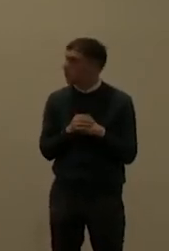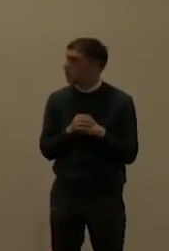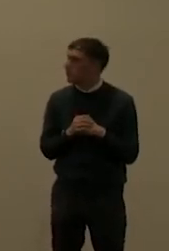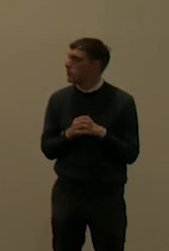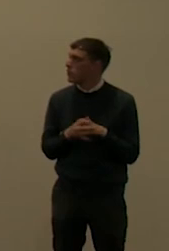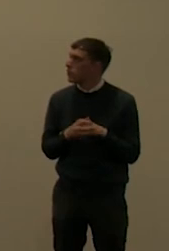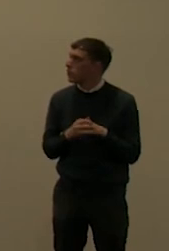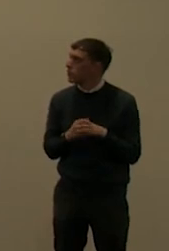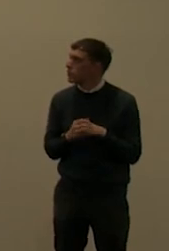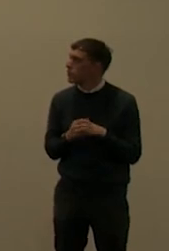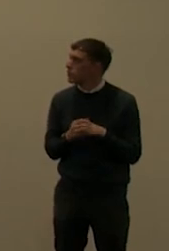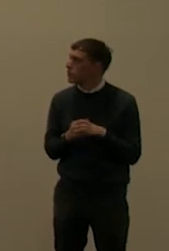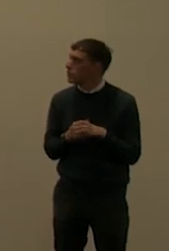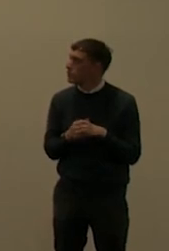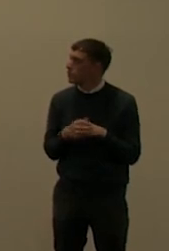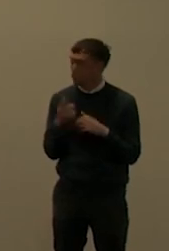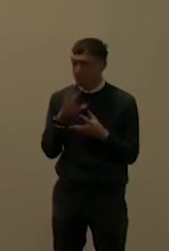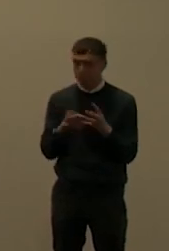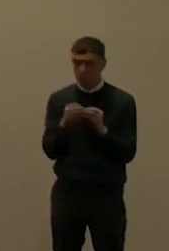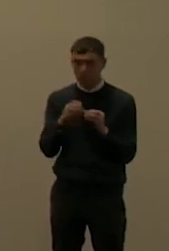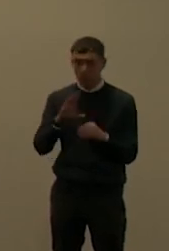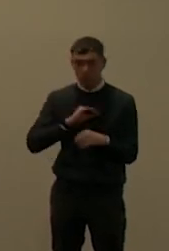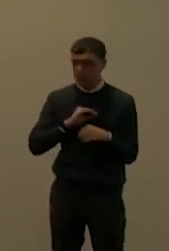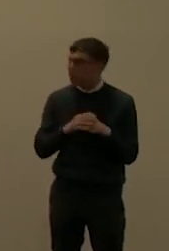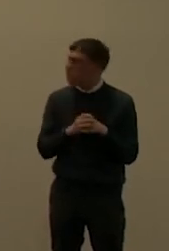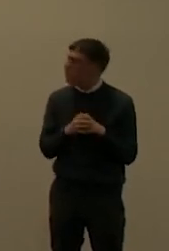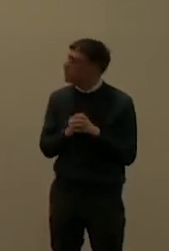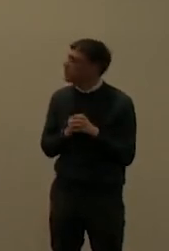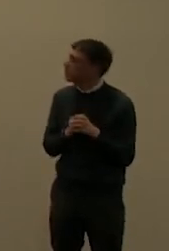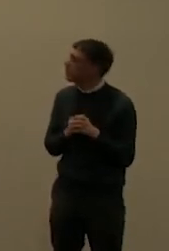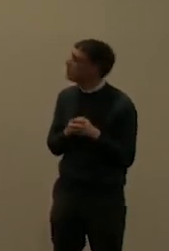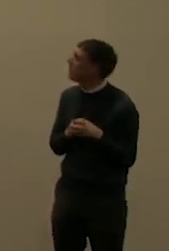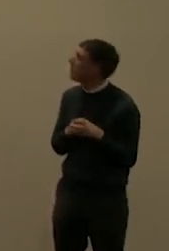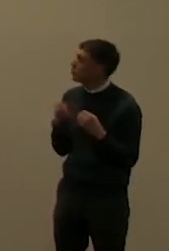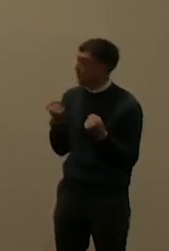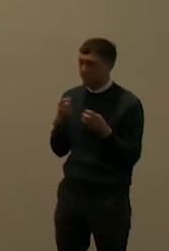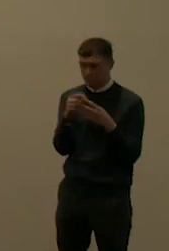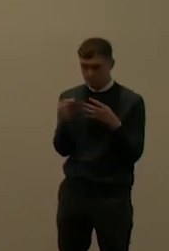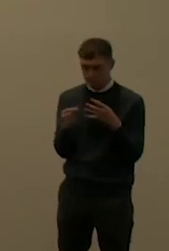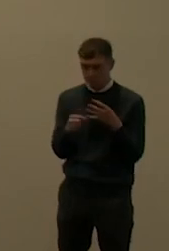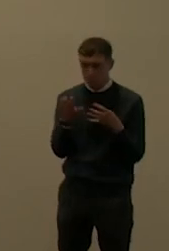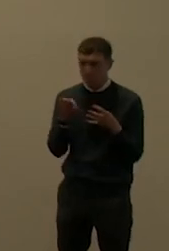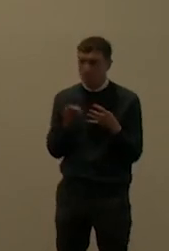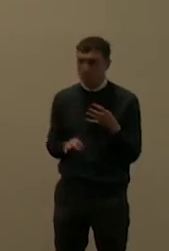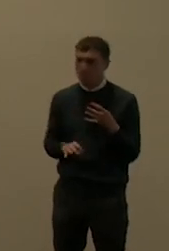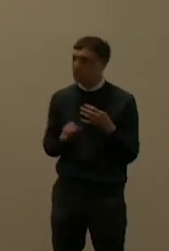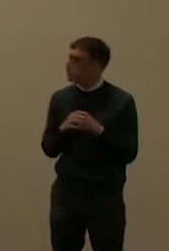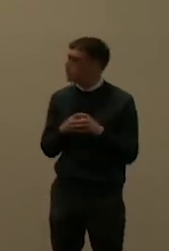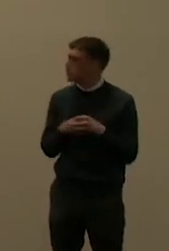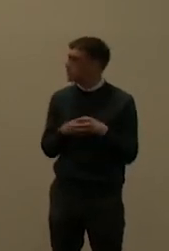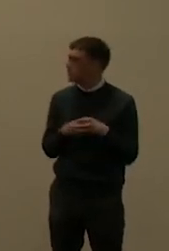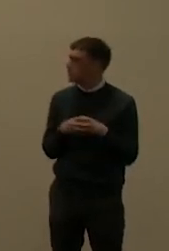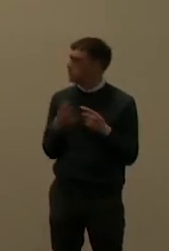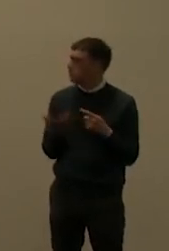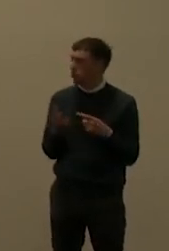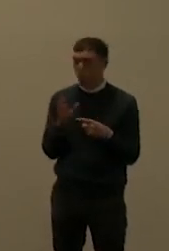So we can go here to create an alert. And we have here different options. We can say, okay,